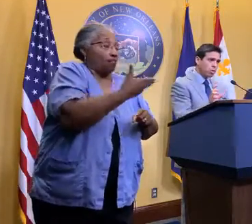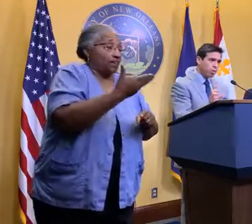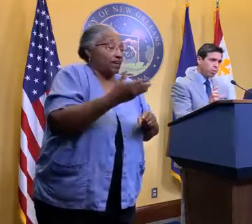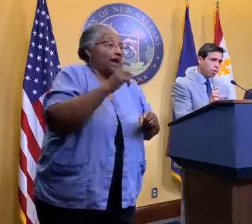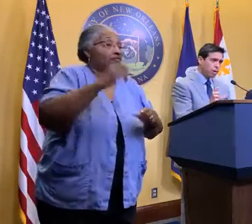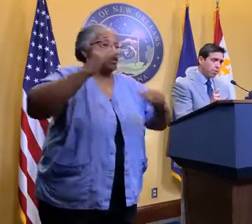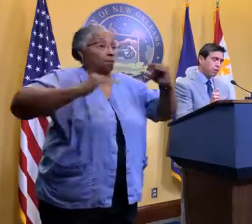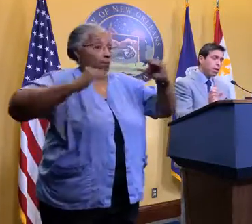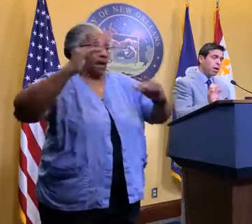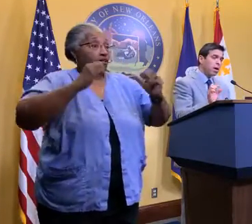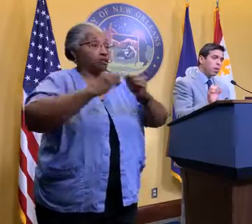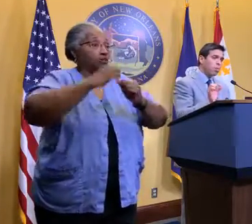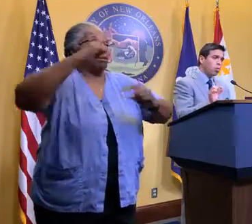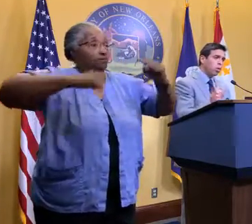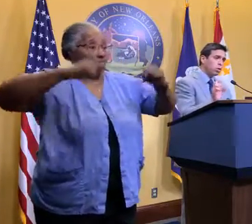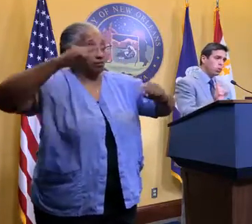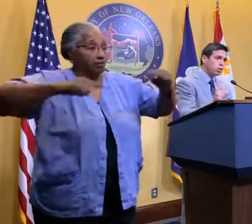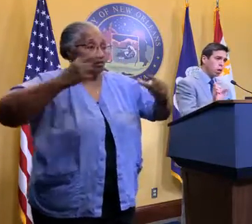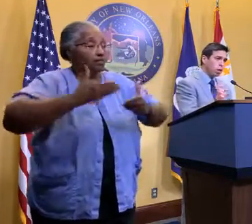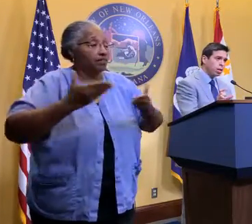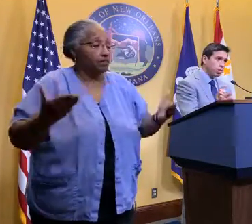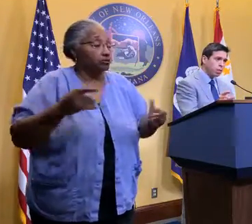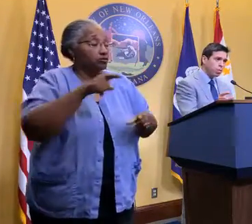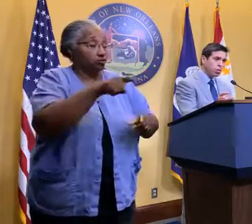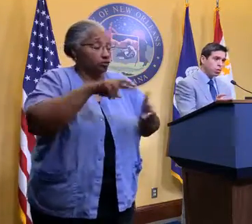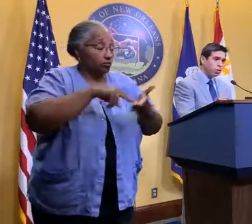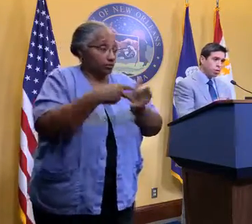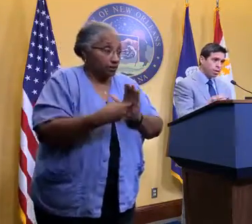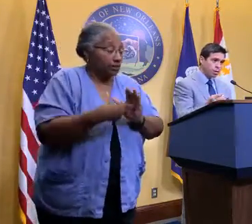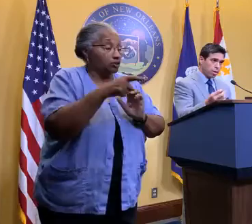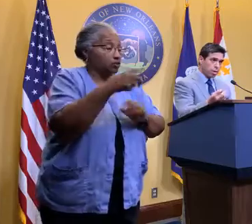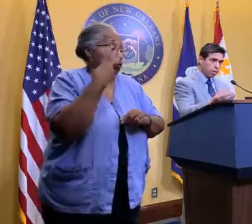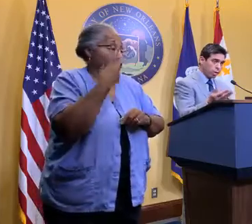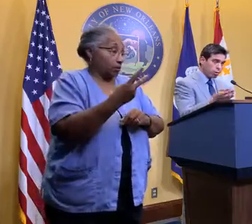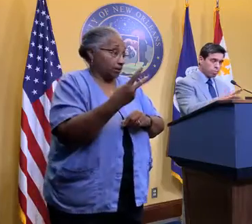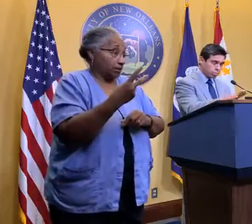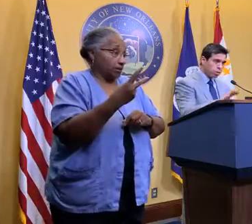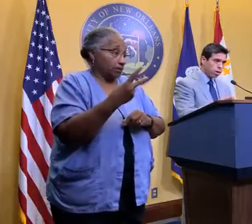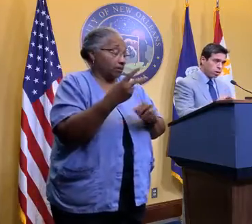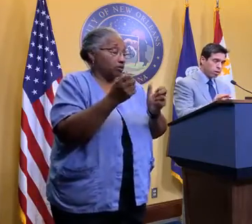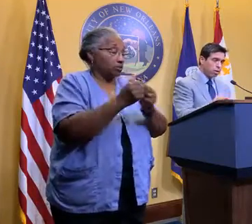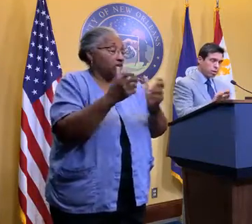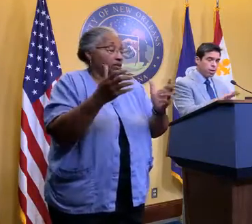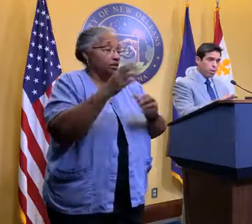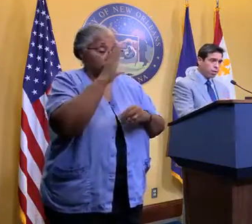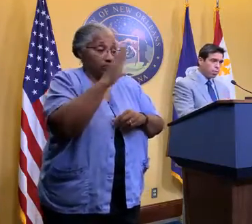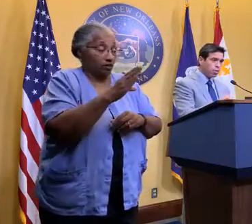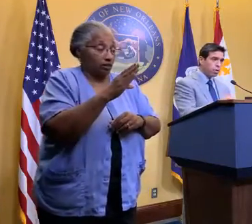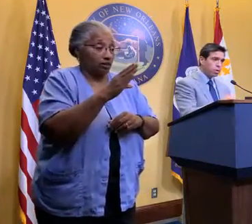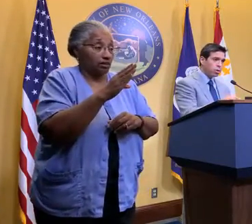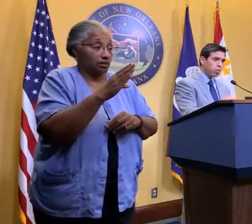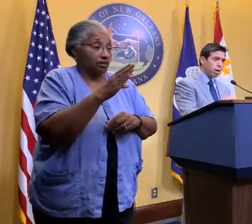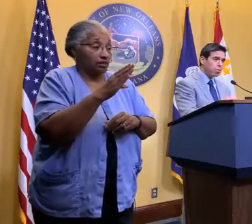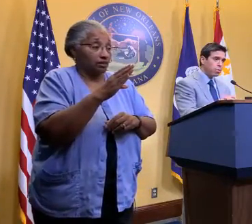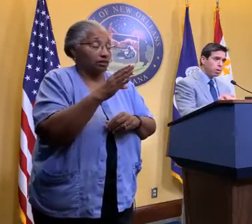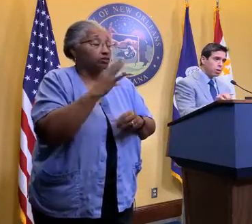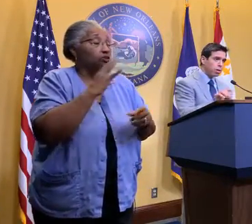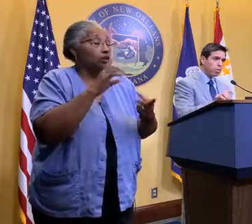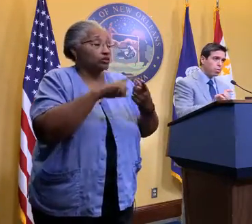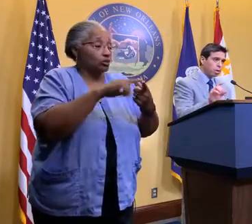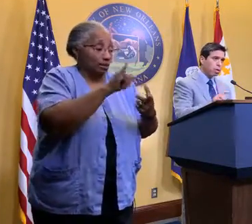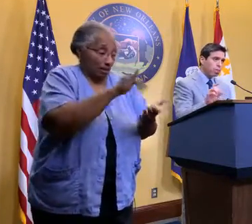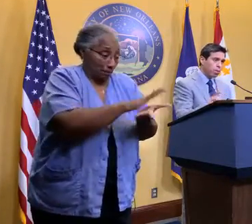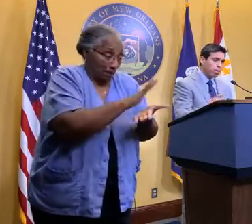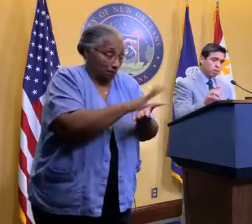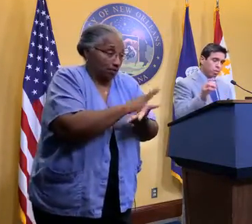to balance it with all the other dynamics. What you're talking about and what you're looking at, without directly speaking to the paper,